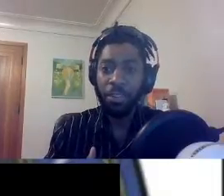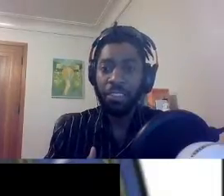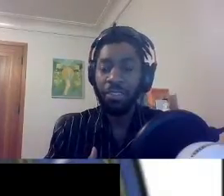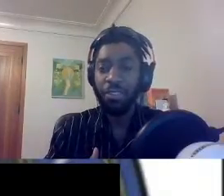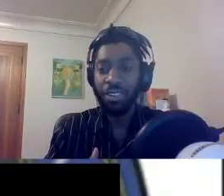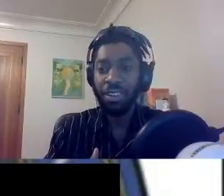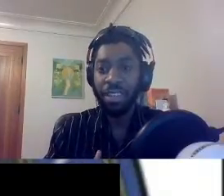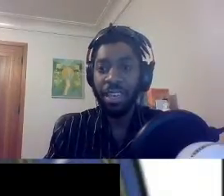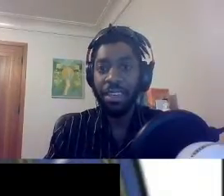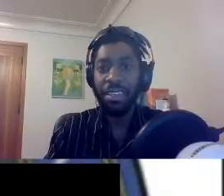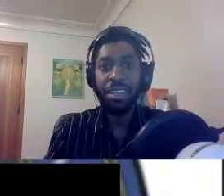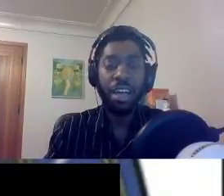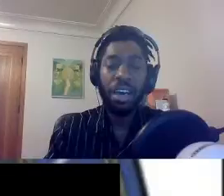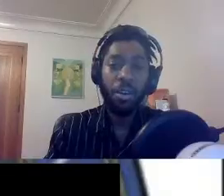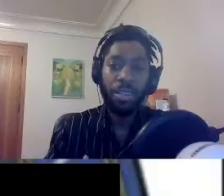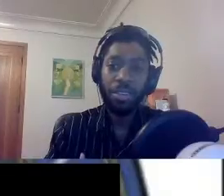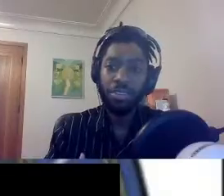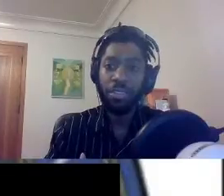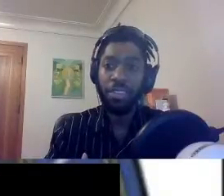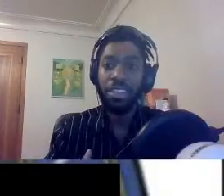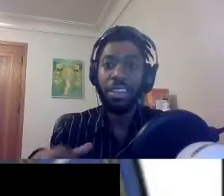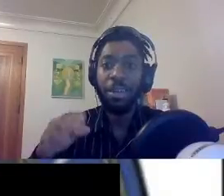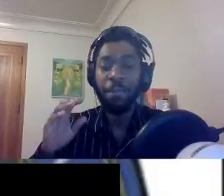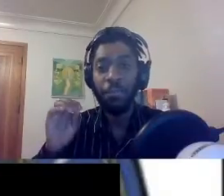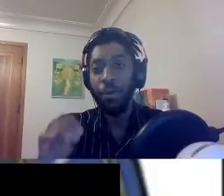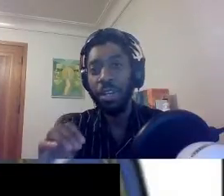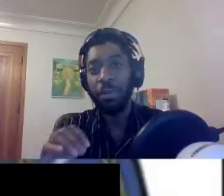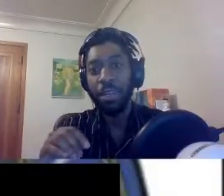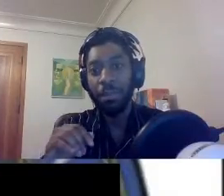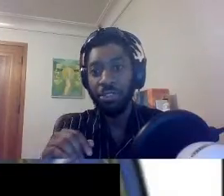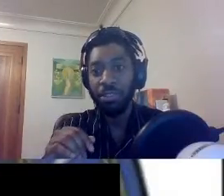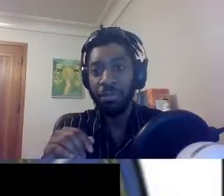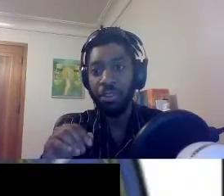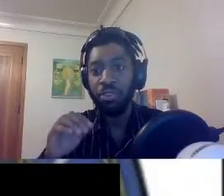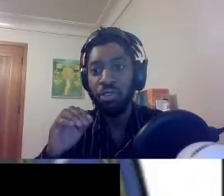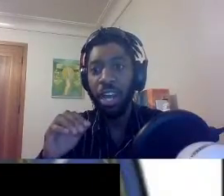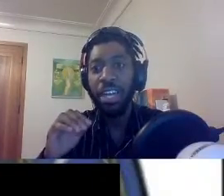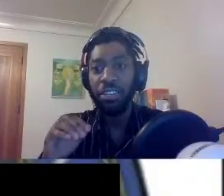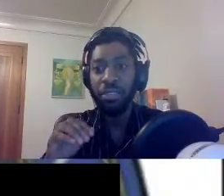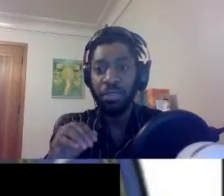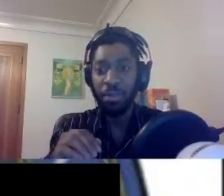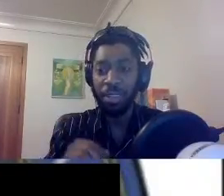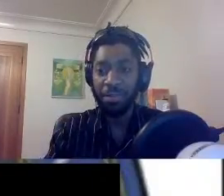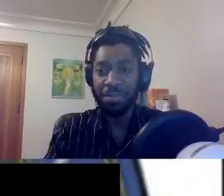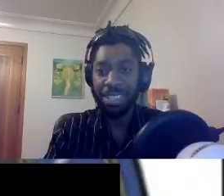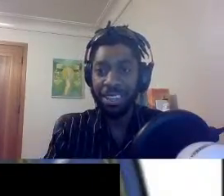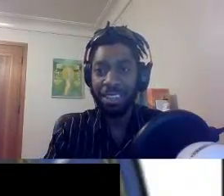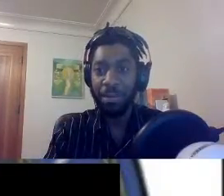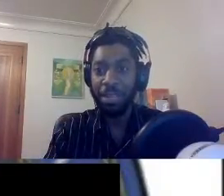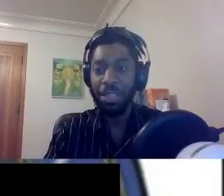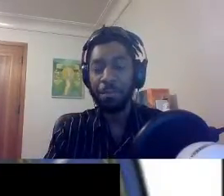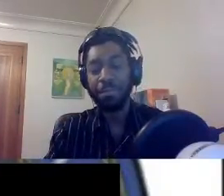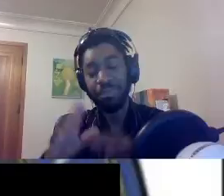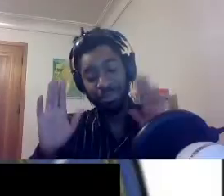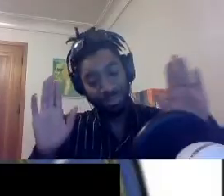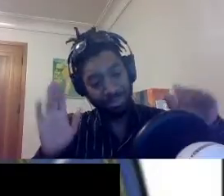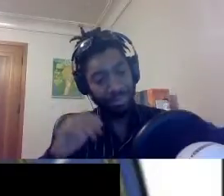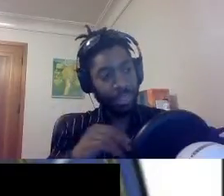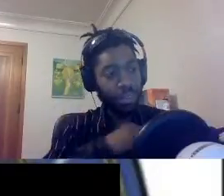my professors, and all that. All my teachers is like, you know, if you want to complain, make sure you vote. You tried to do something. You know, that's the big